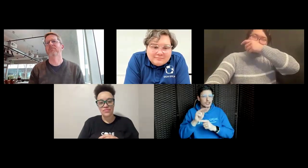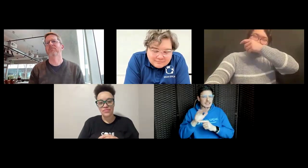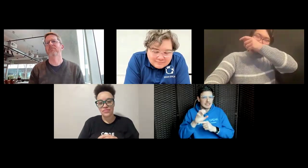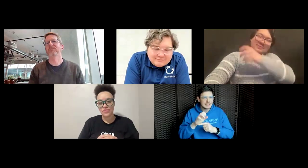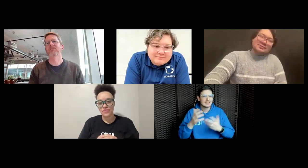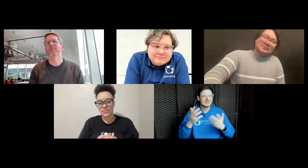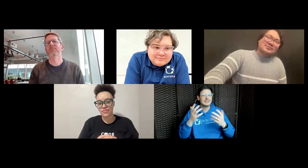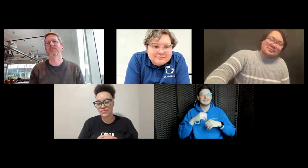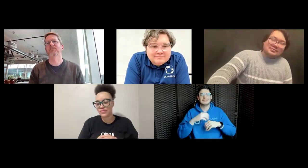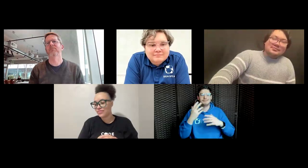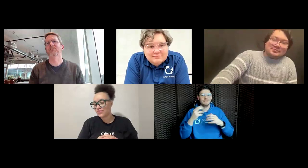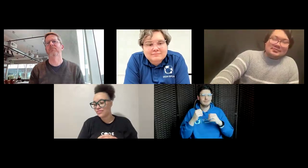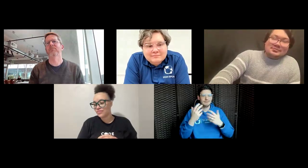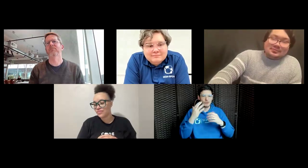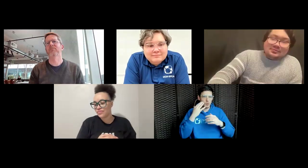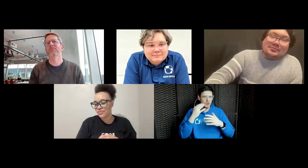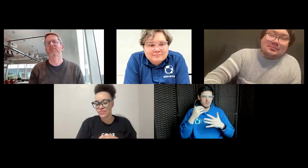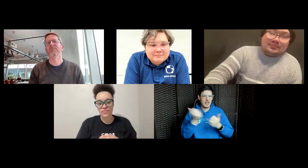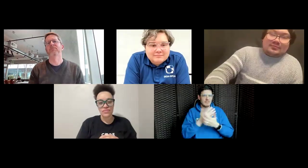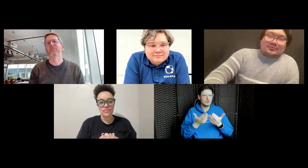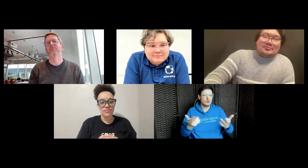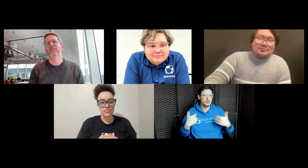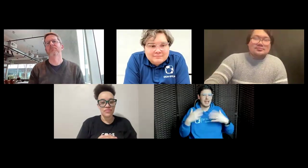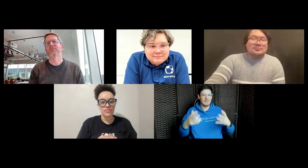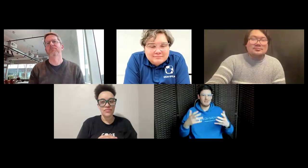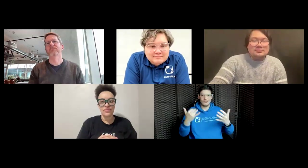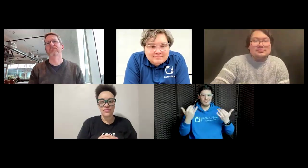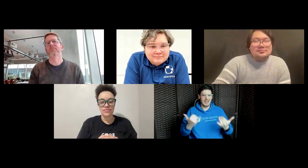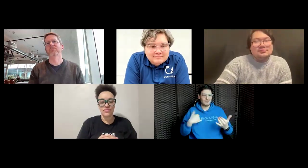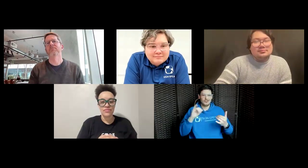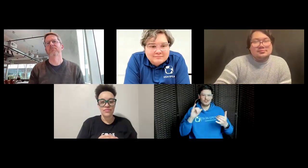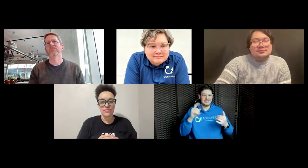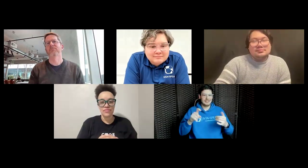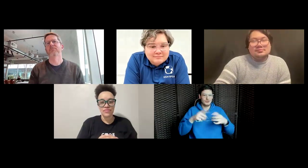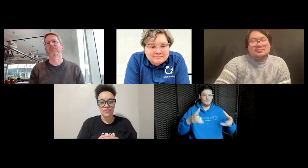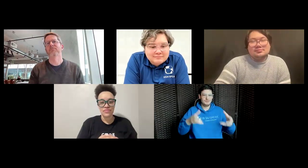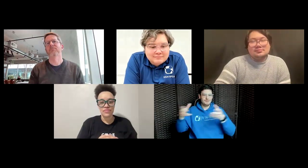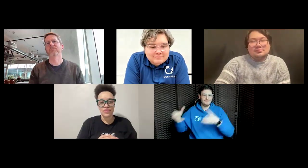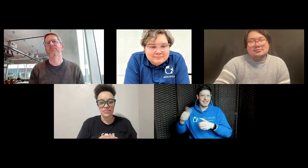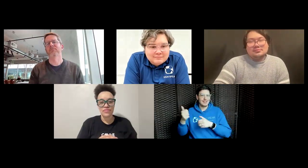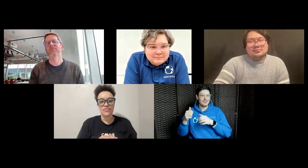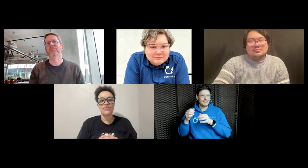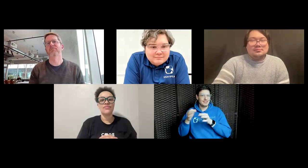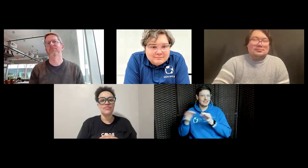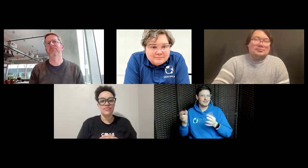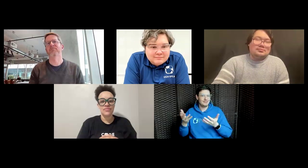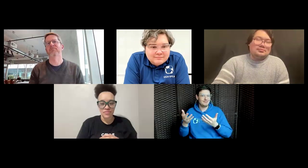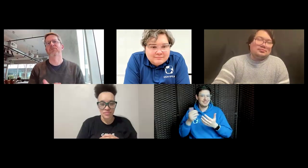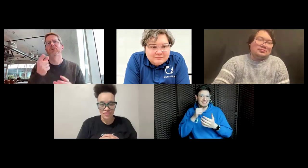systems, building our infrastructure first, our interface first. And so that just is, the first thing that we need to